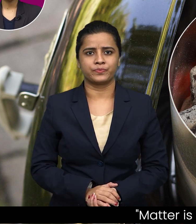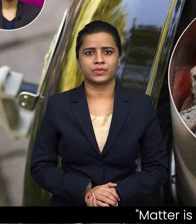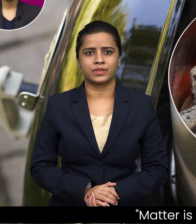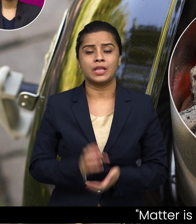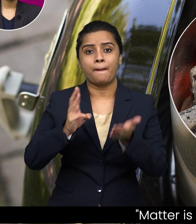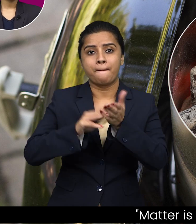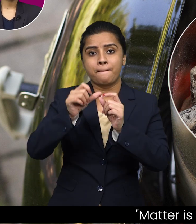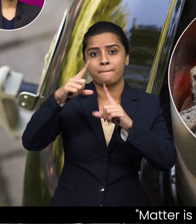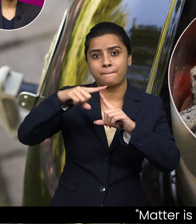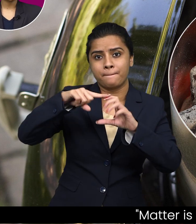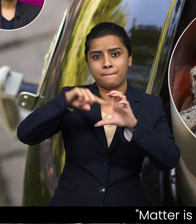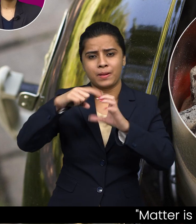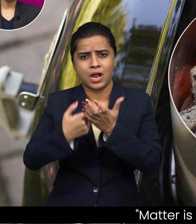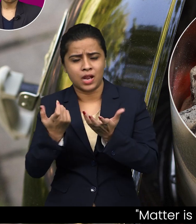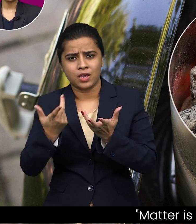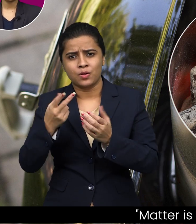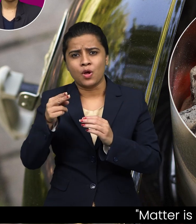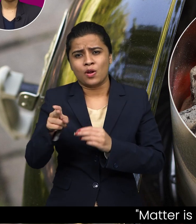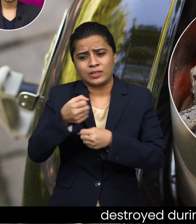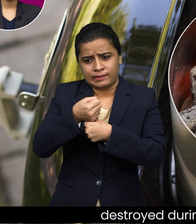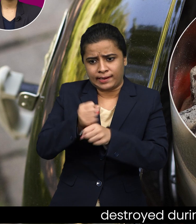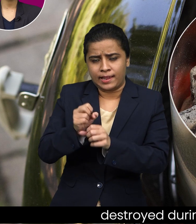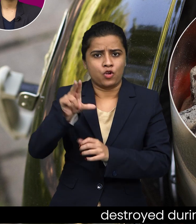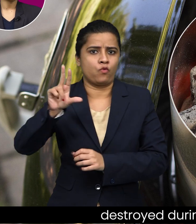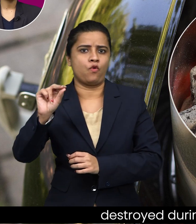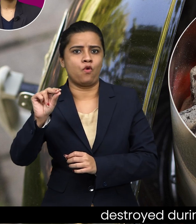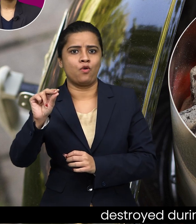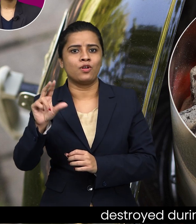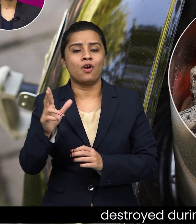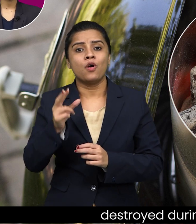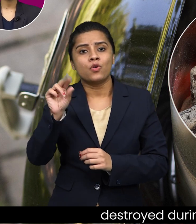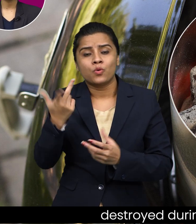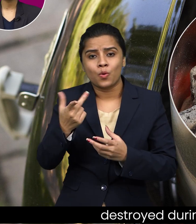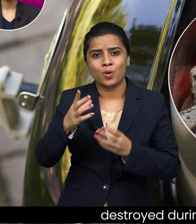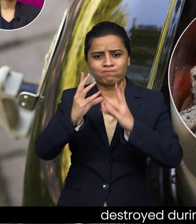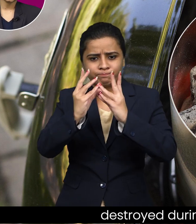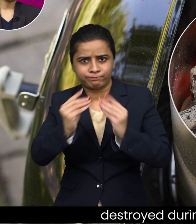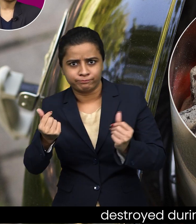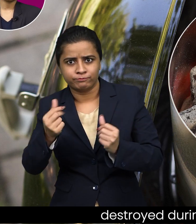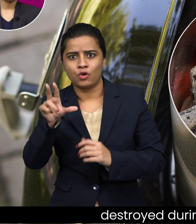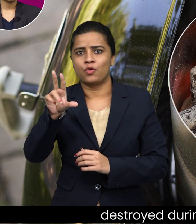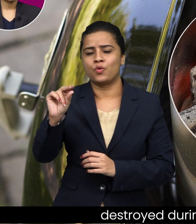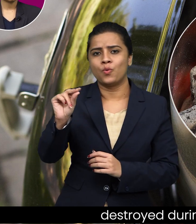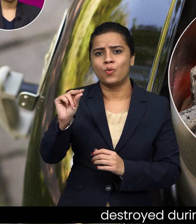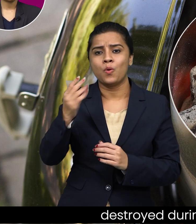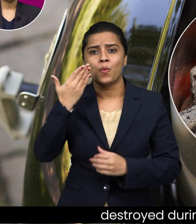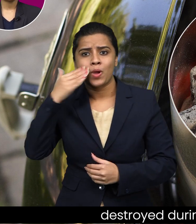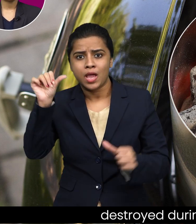Matter is neither created or destroyed during a chemical reaction.